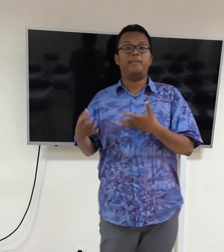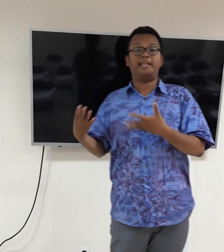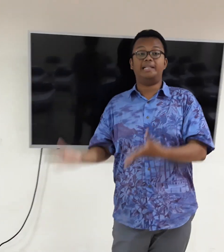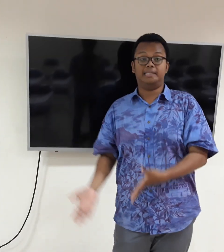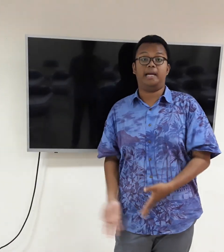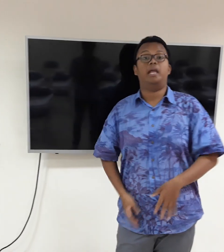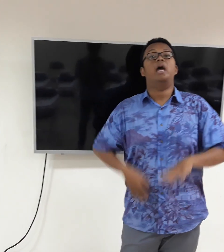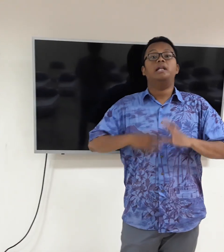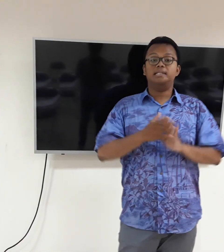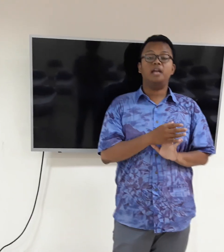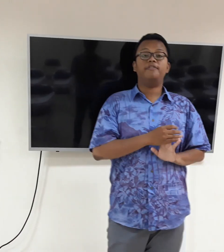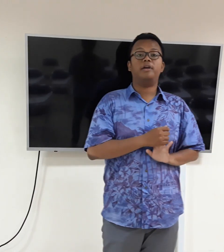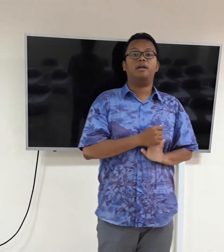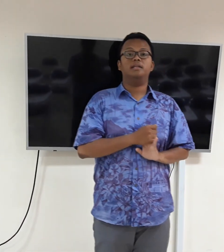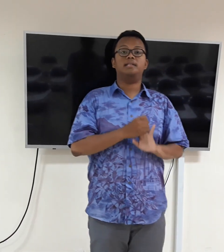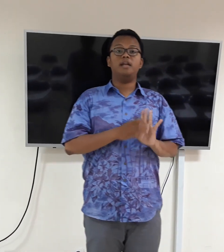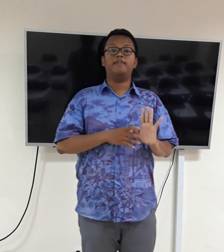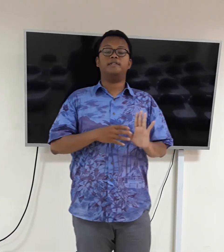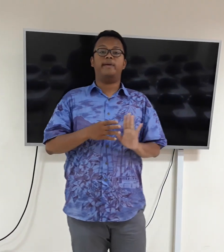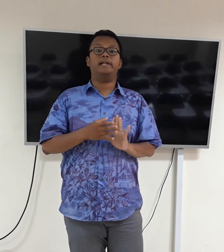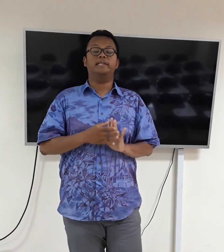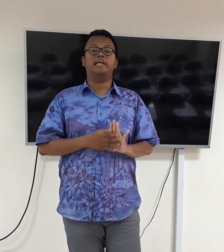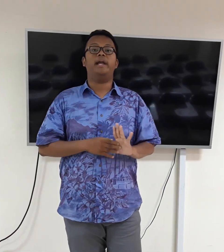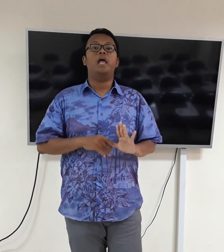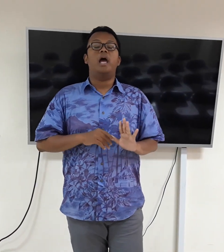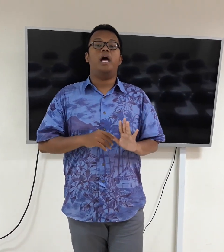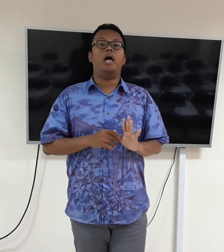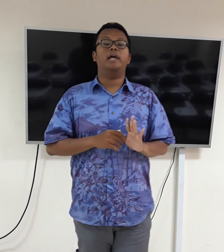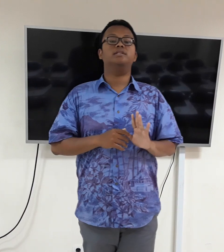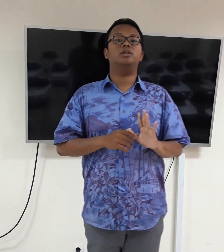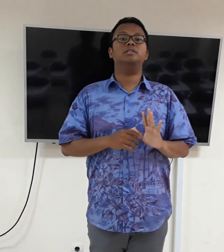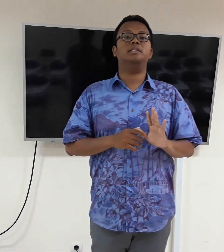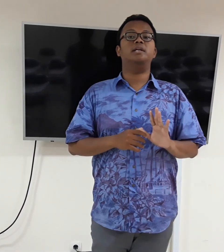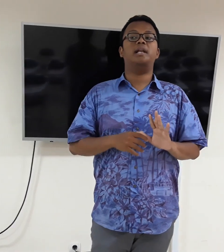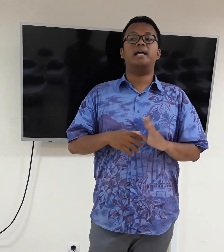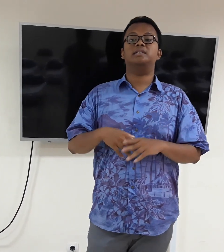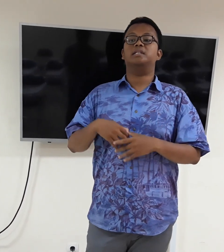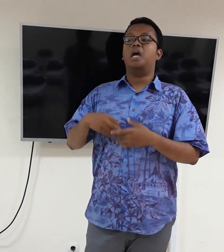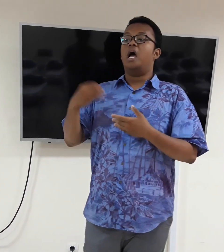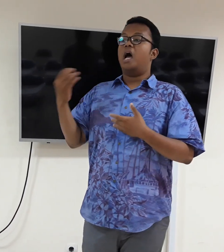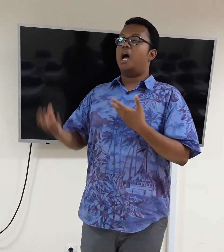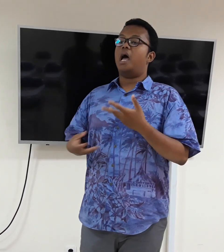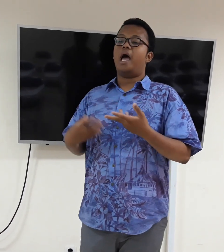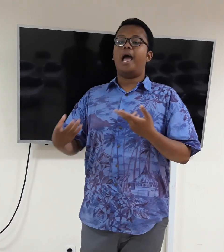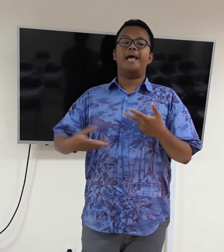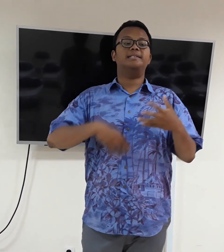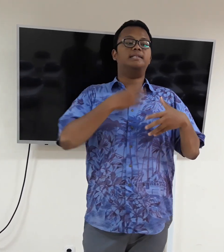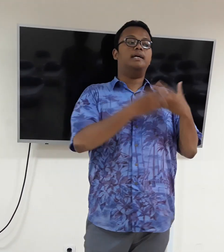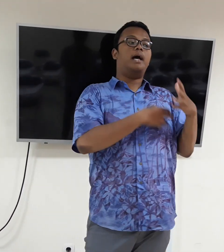quasi-experimental design. This kind of experimental design is considered as the